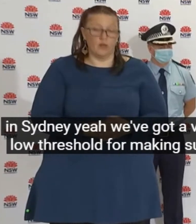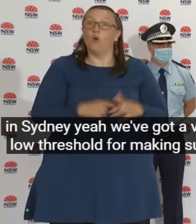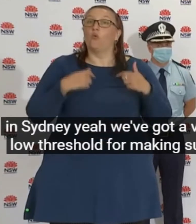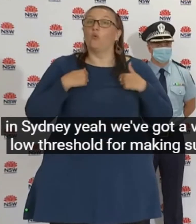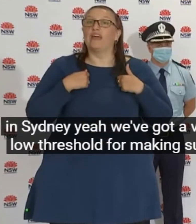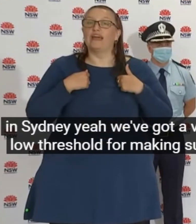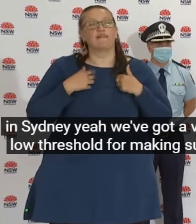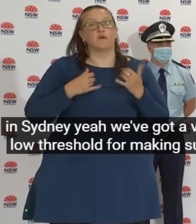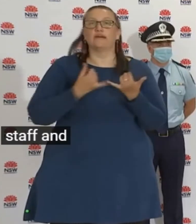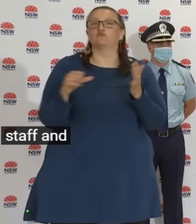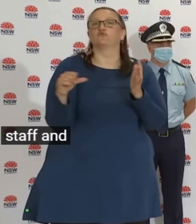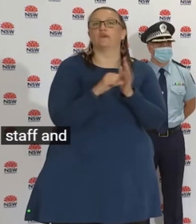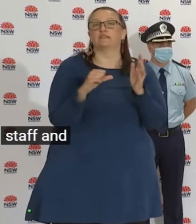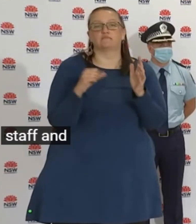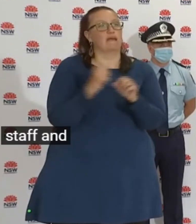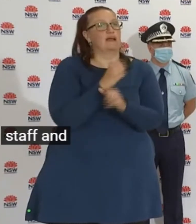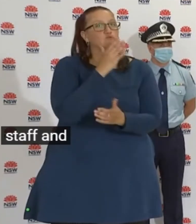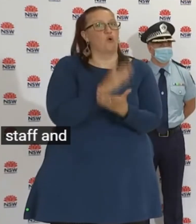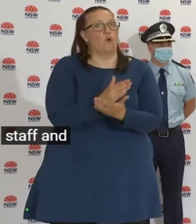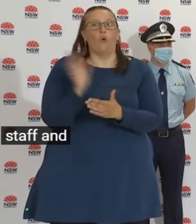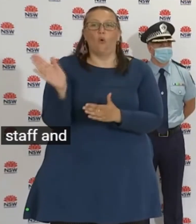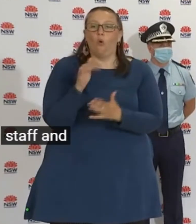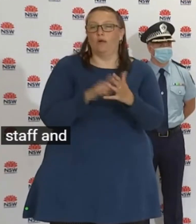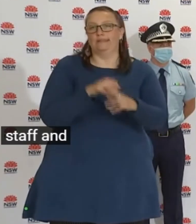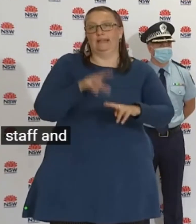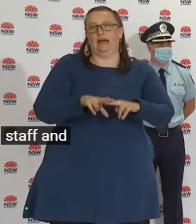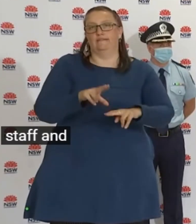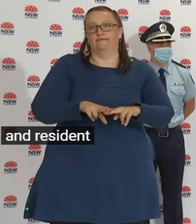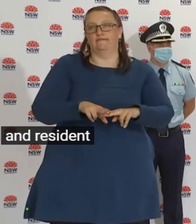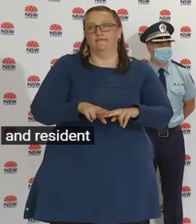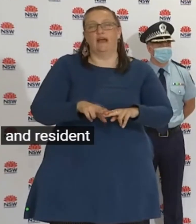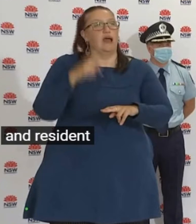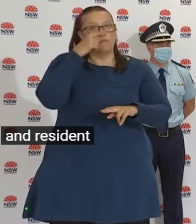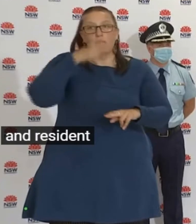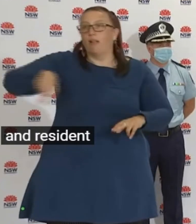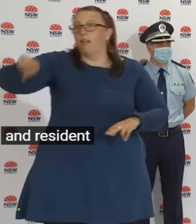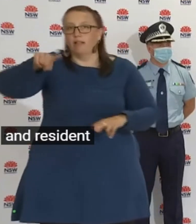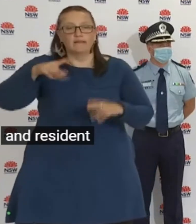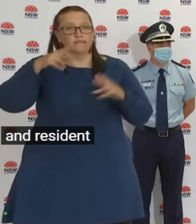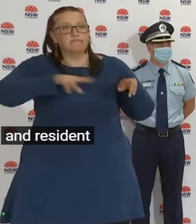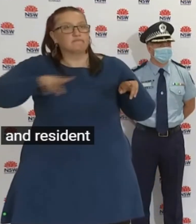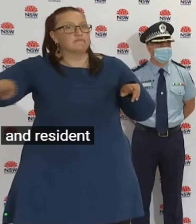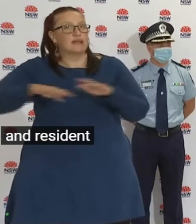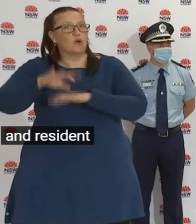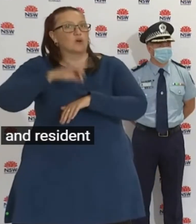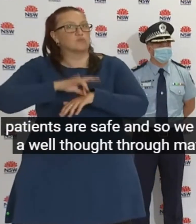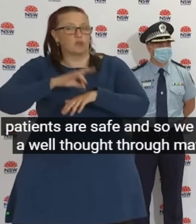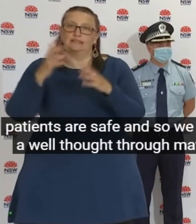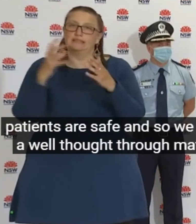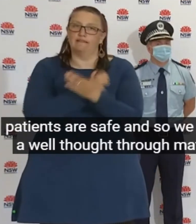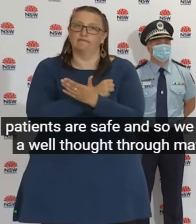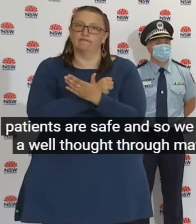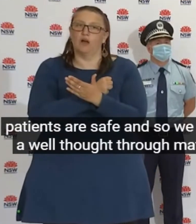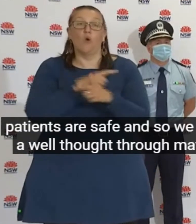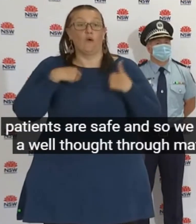so we have a well thought through matrix of decision making that takes into account a number of factors. So we would never force